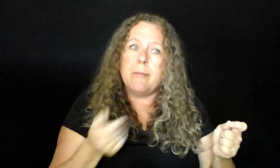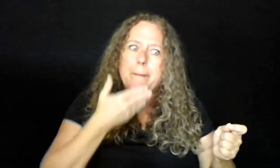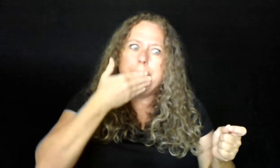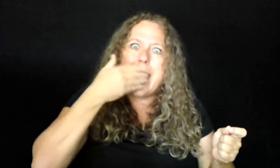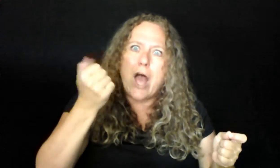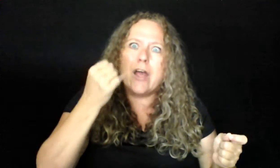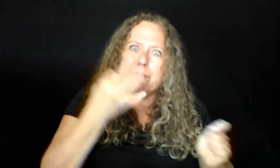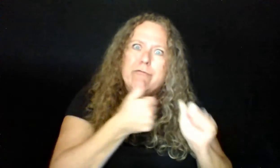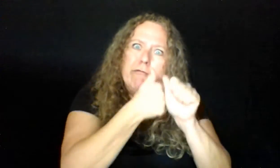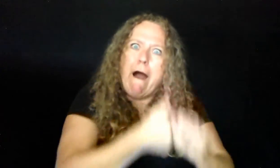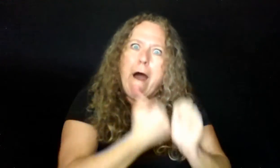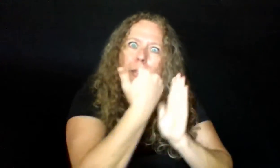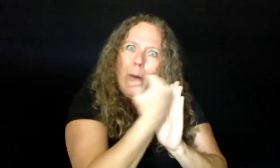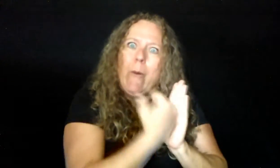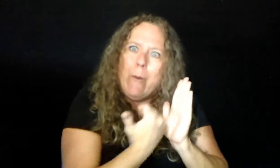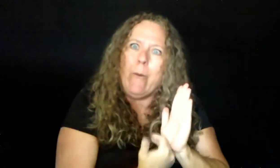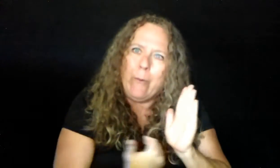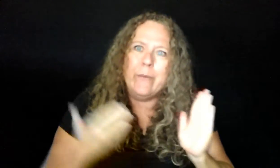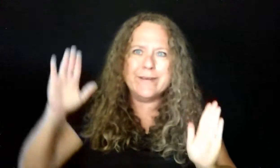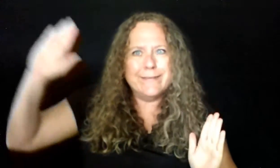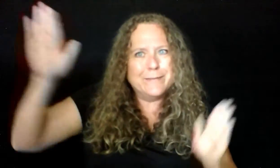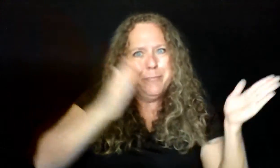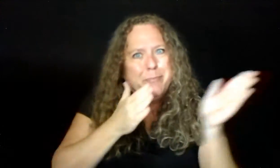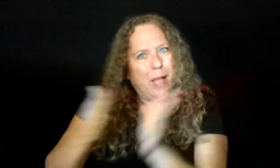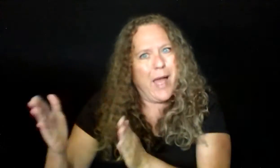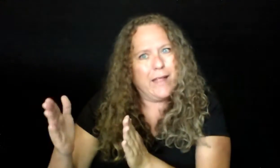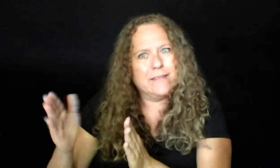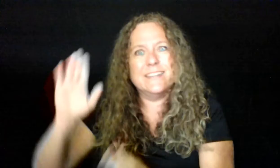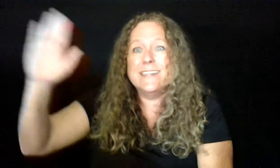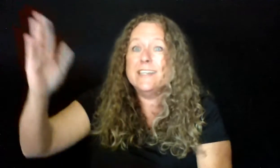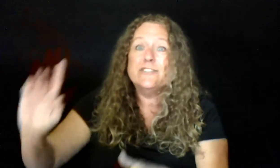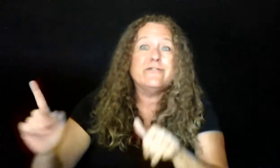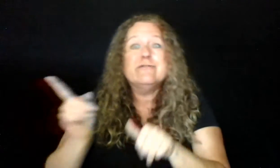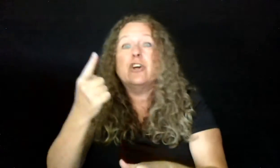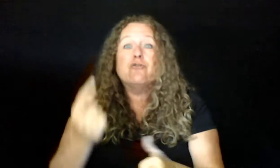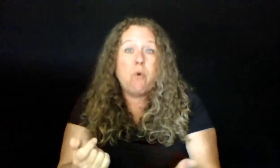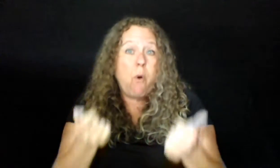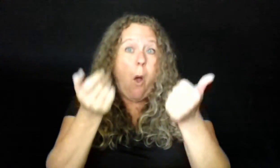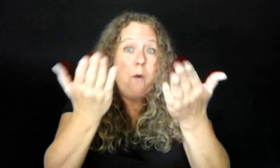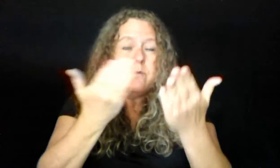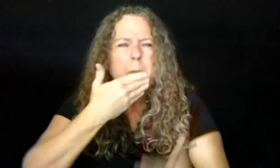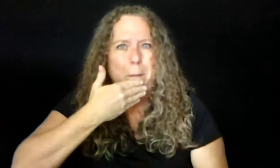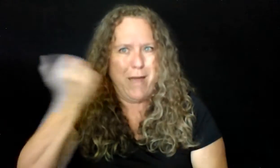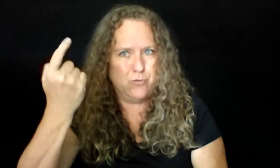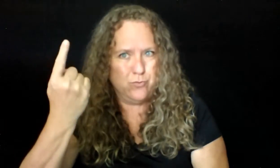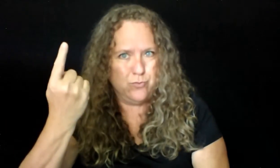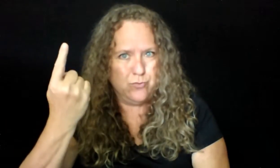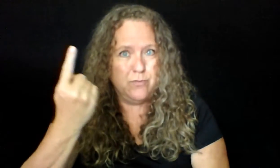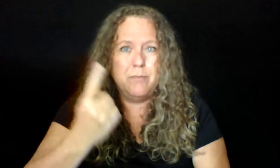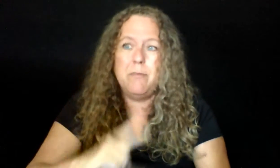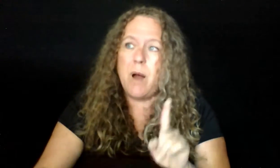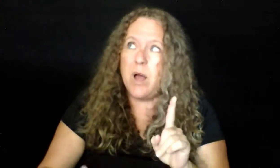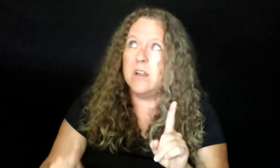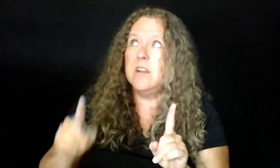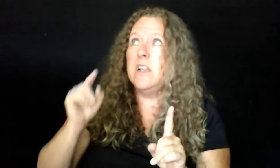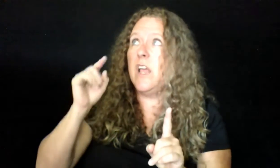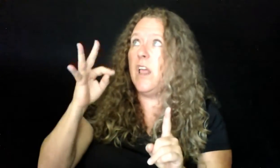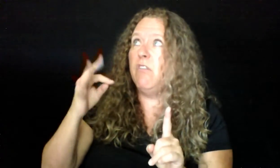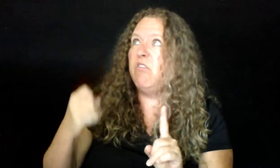on the original course. God's first offer is your best offer. But it was still amendable. It was still redeemable. Because